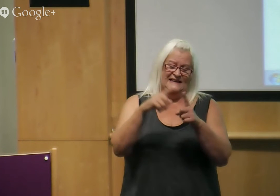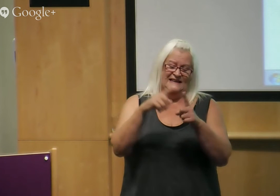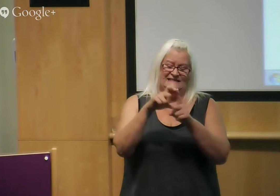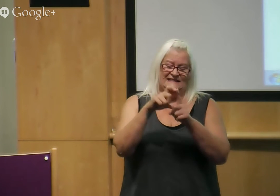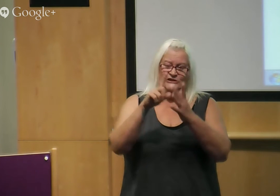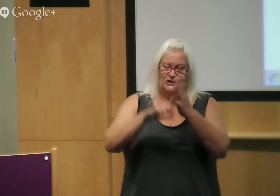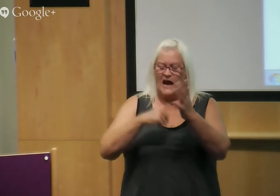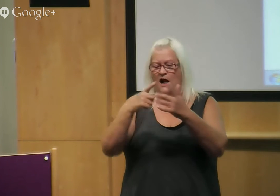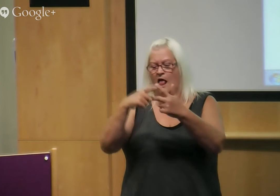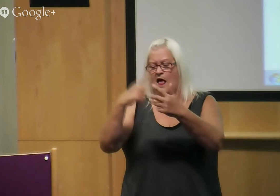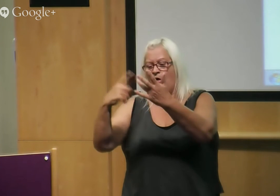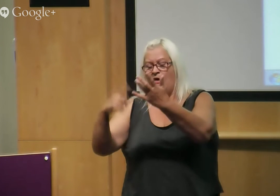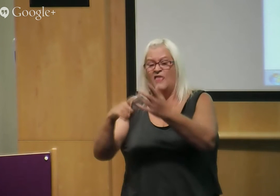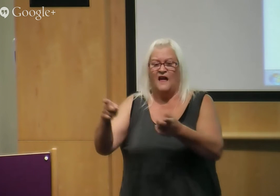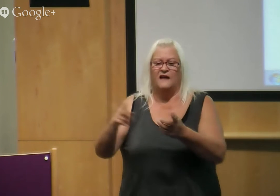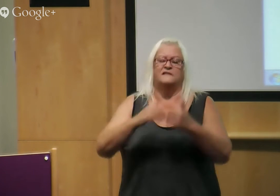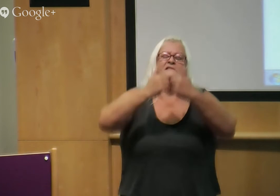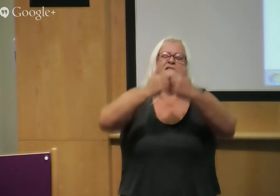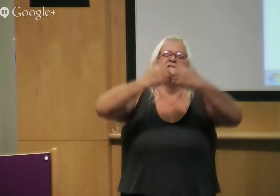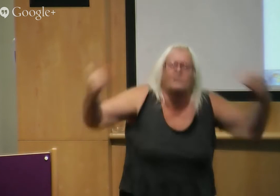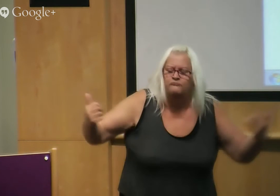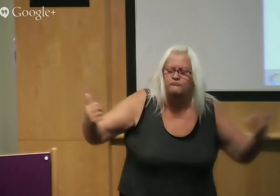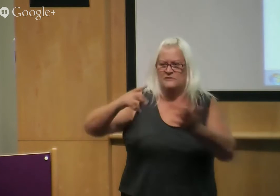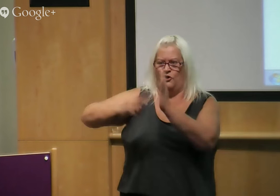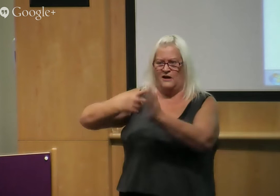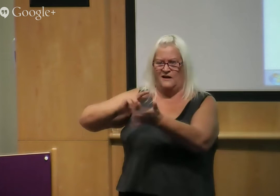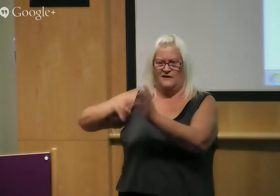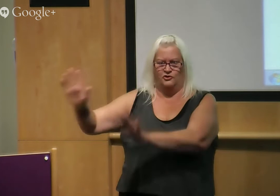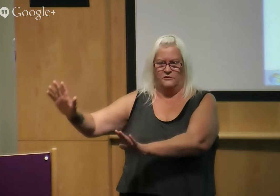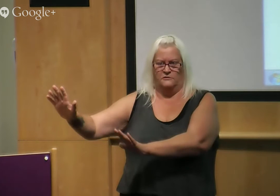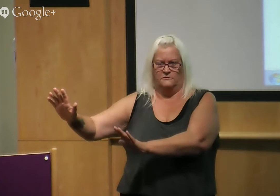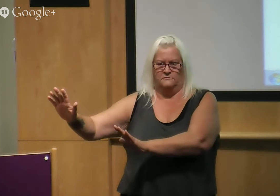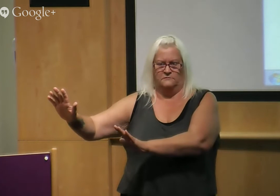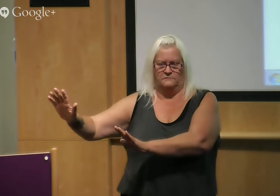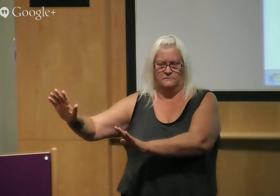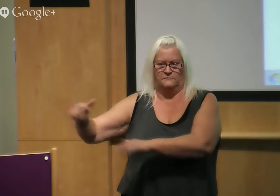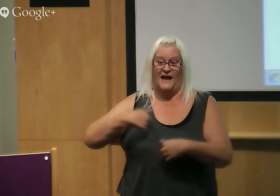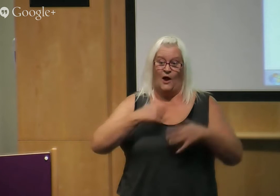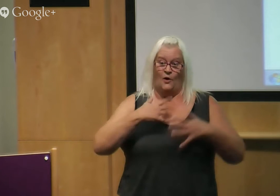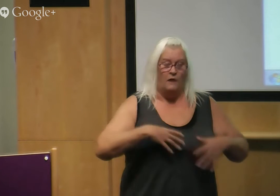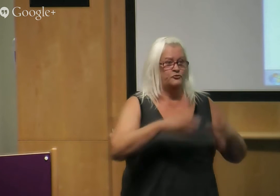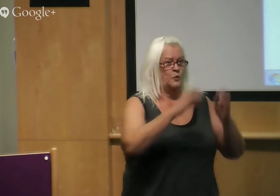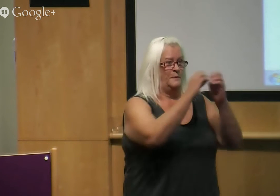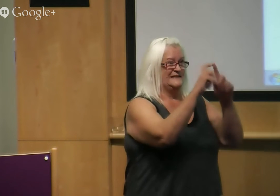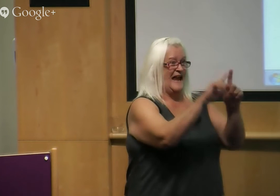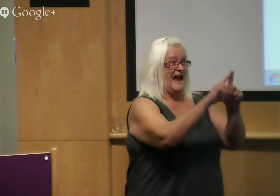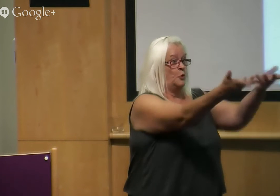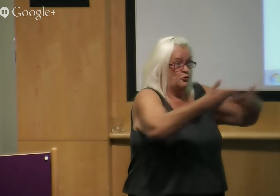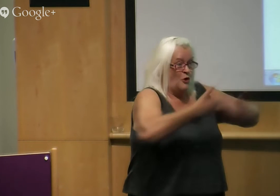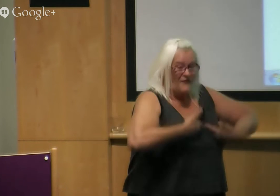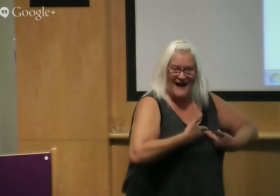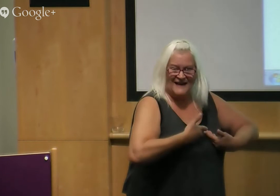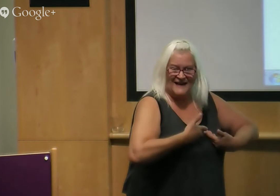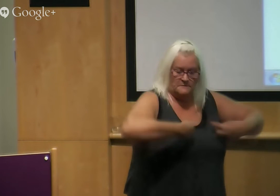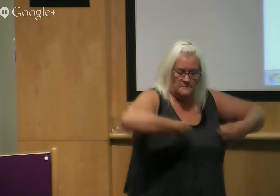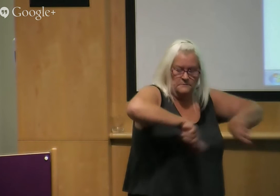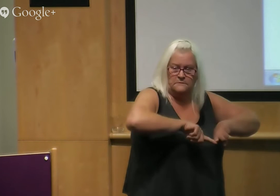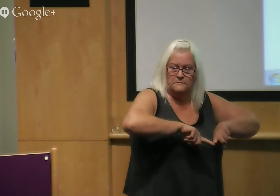for deaf older people, and they've said, you know, there's EDDG, there's other organisations and